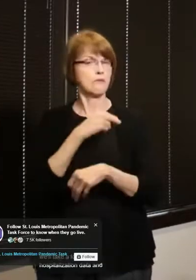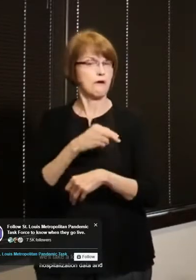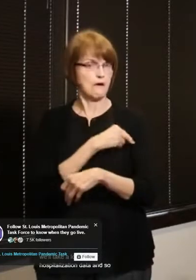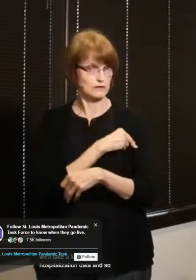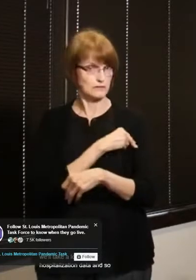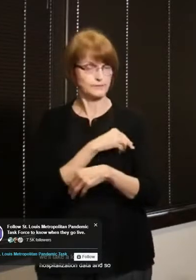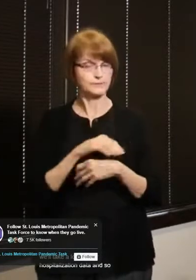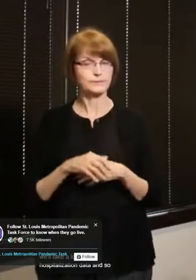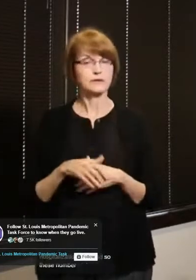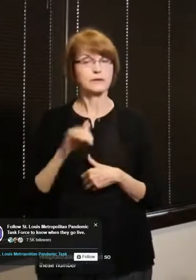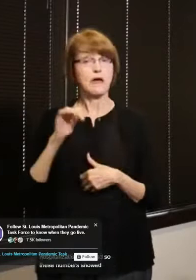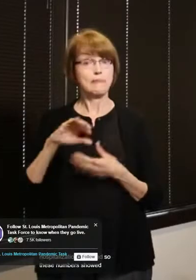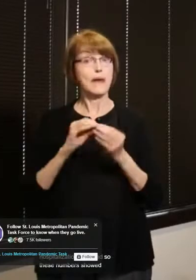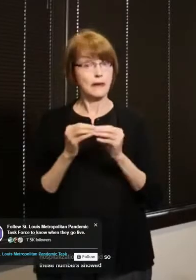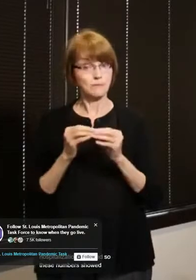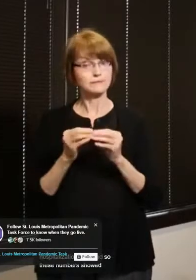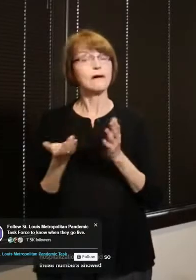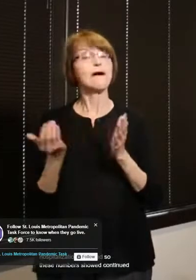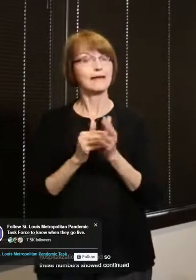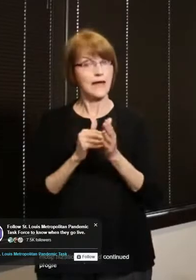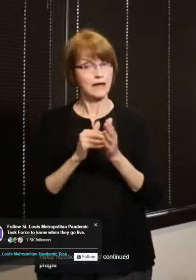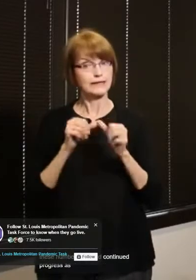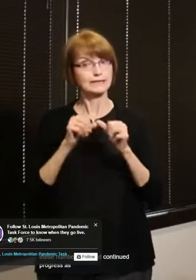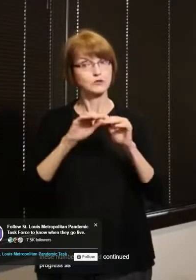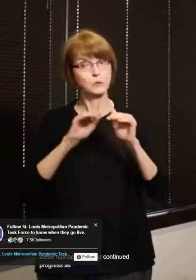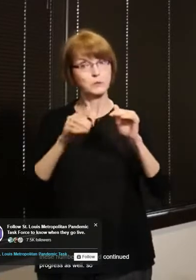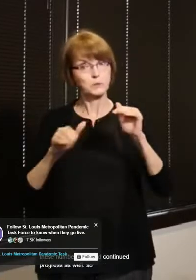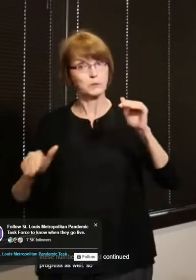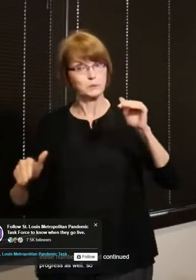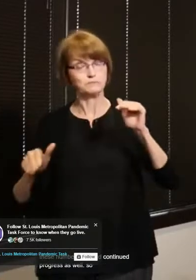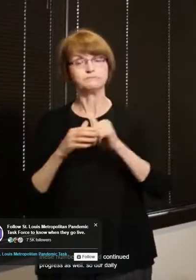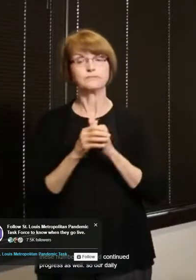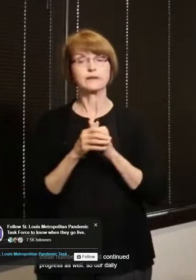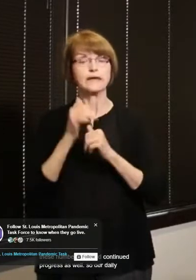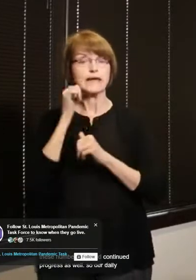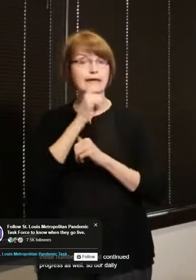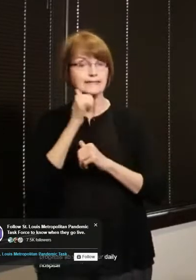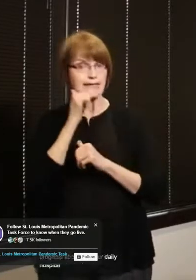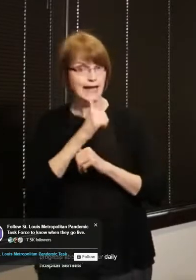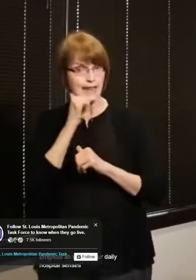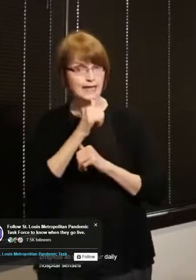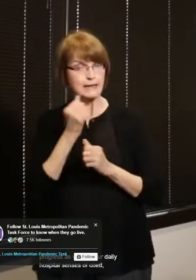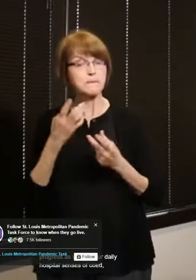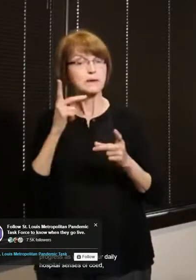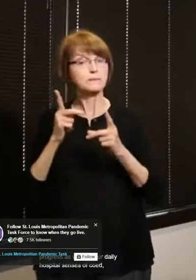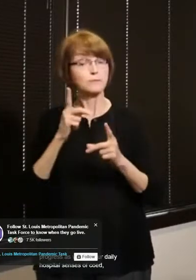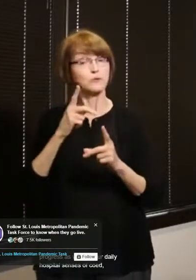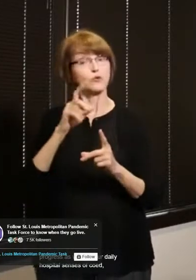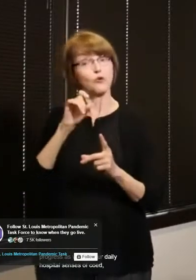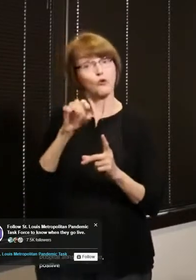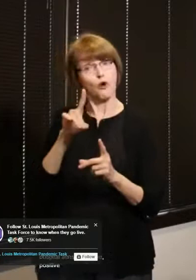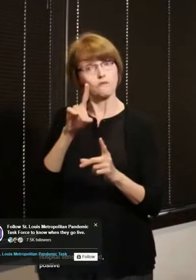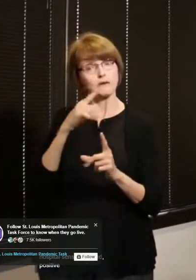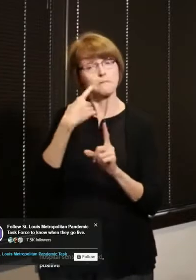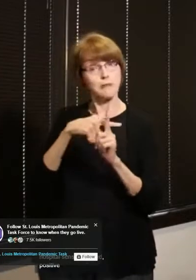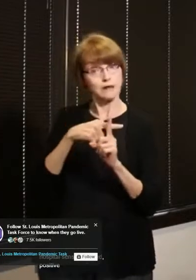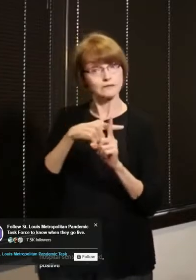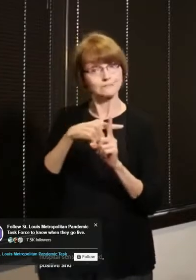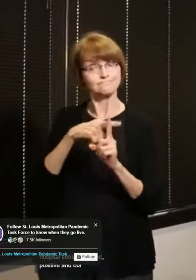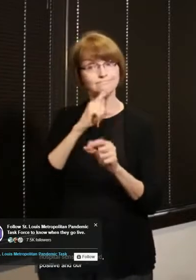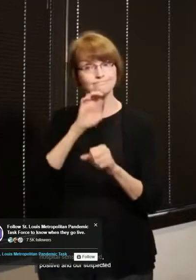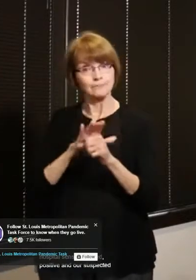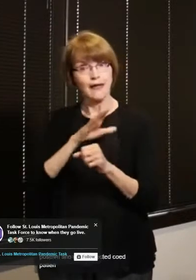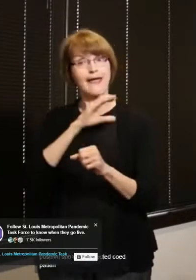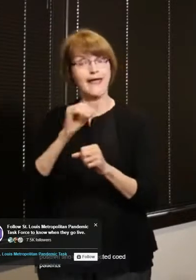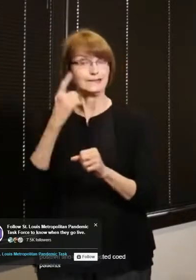these numbers showed continued progress as well. So our daily hospital census of COVID positive and our suspected COVID